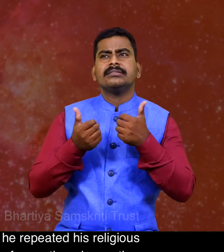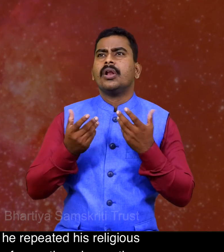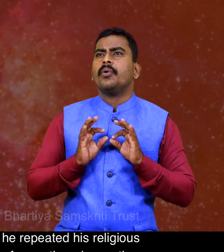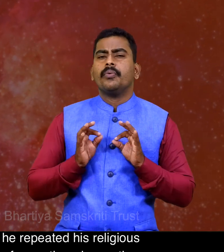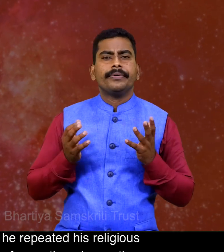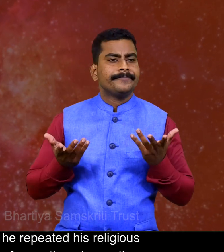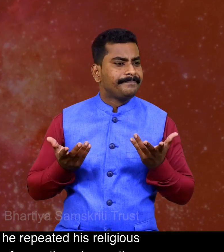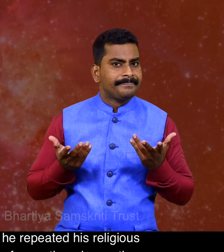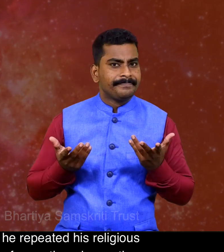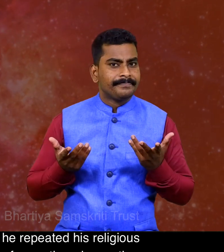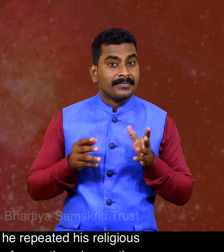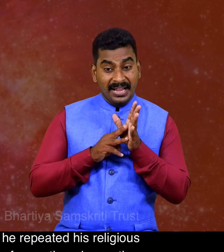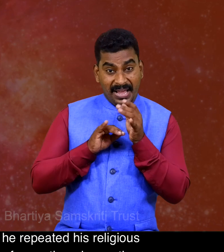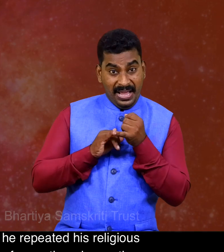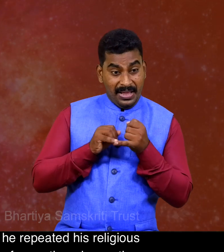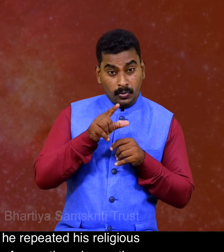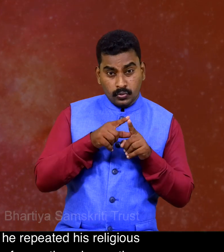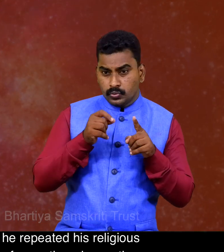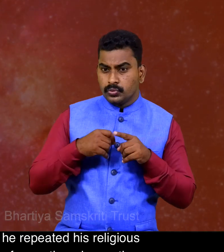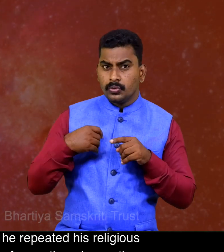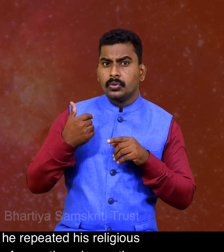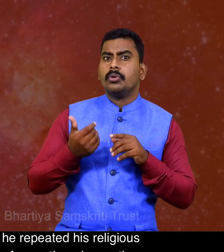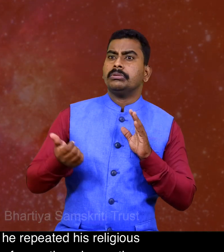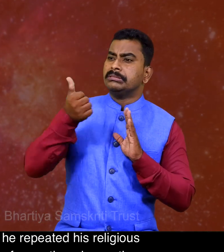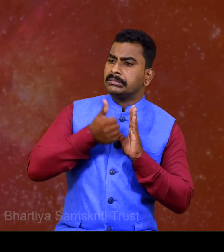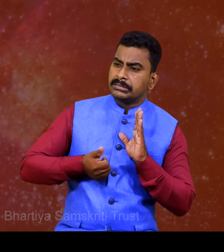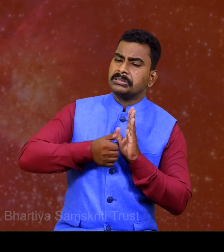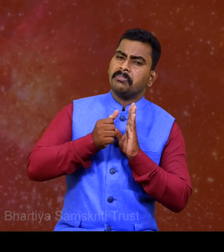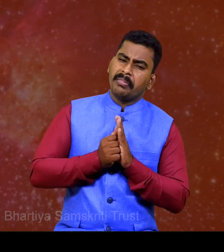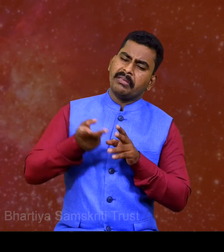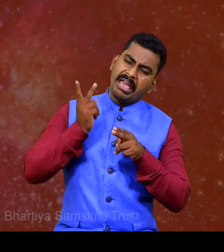He repeated his religious vow for another 6 months,